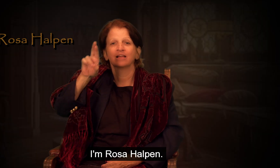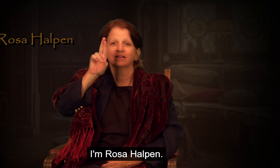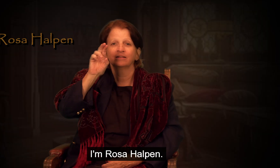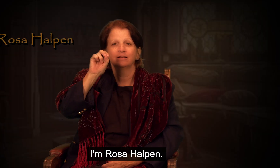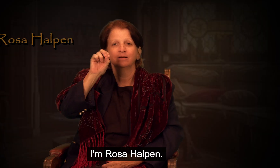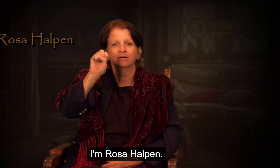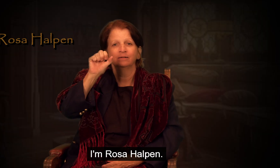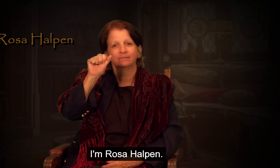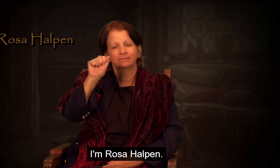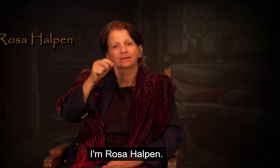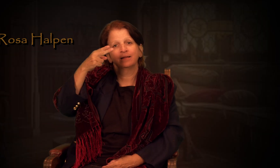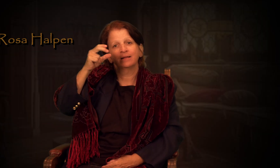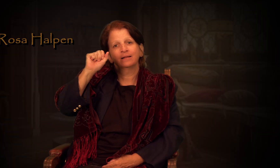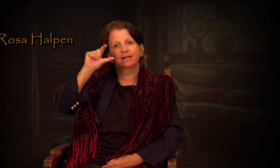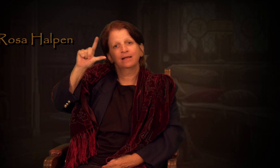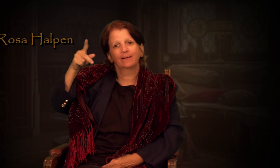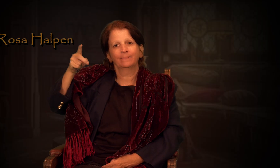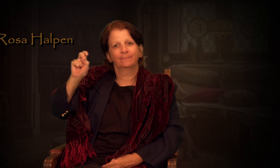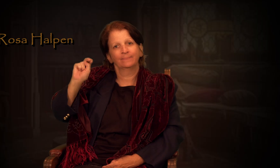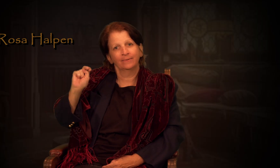I'm Rosa Halpin.